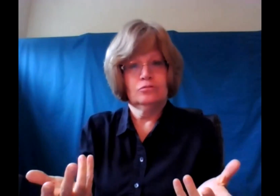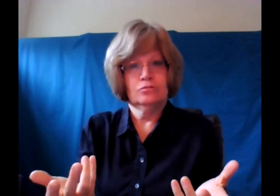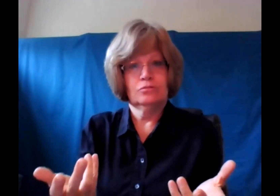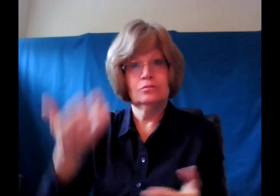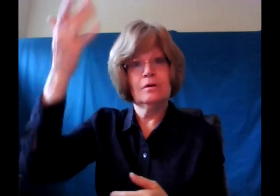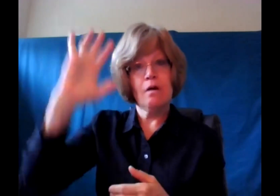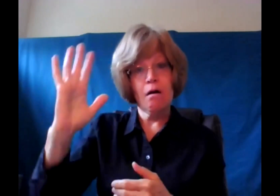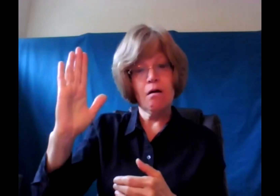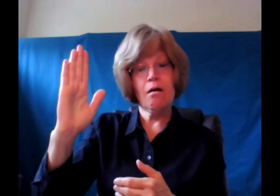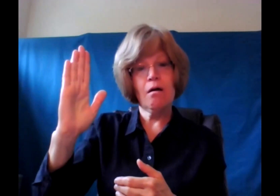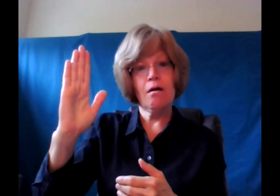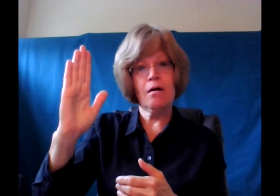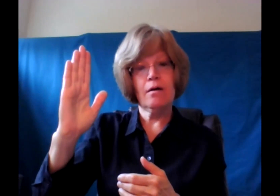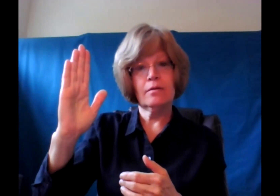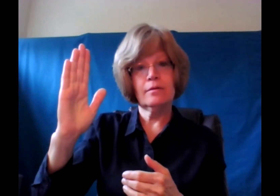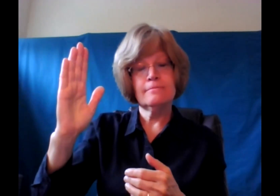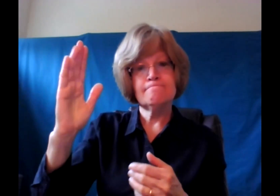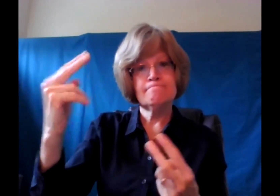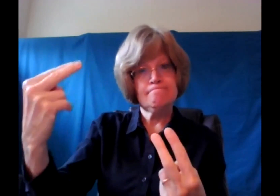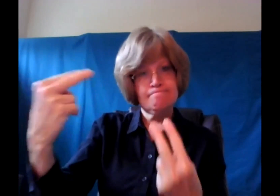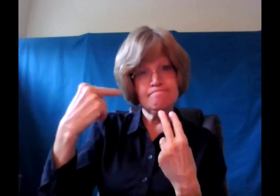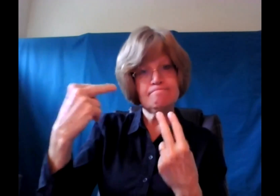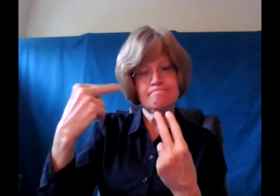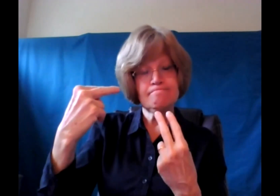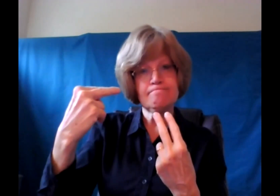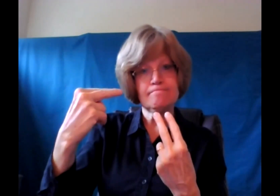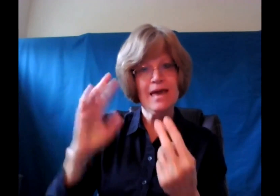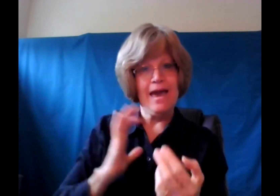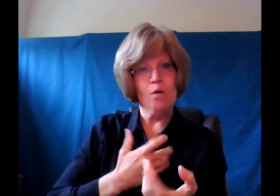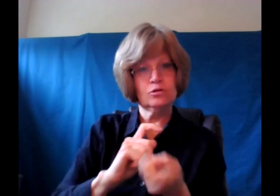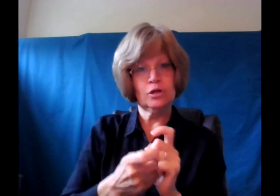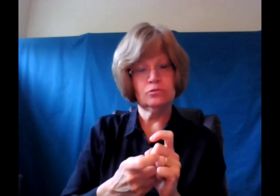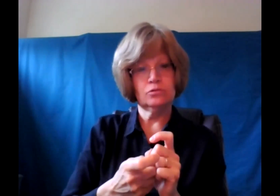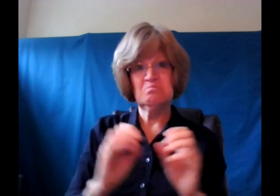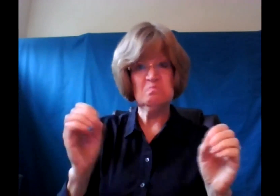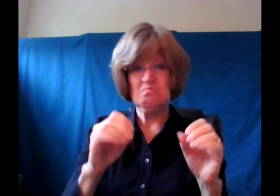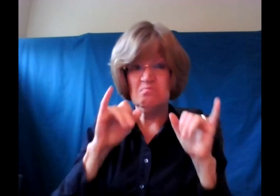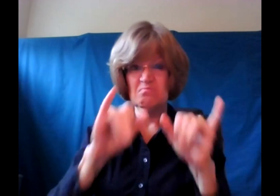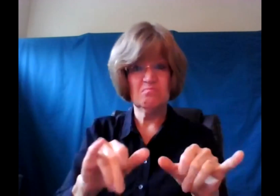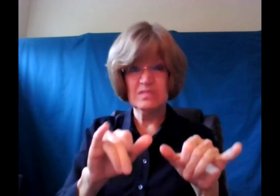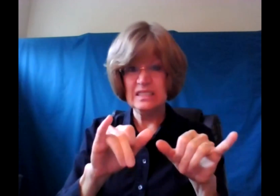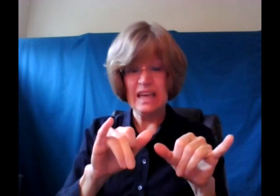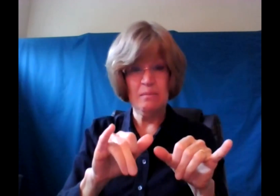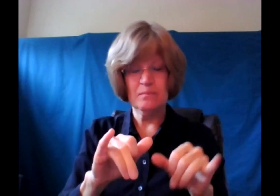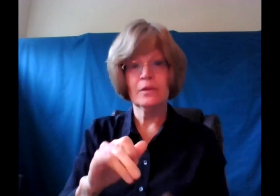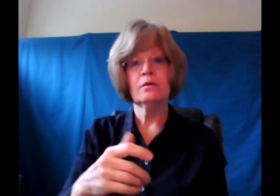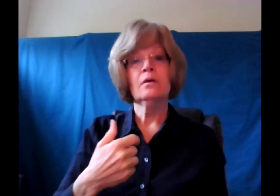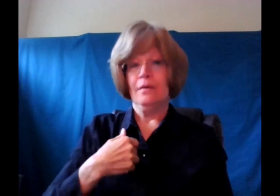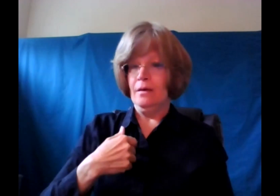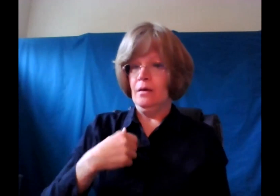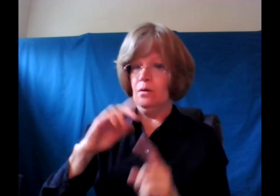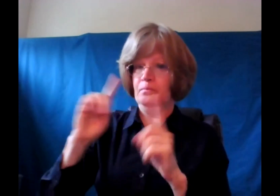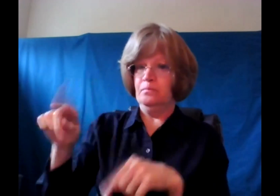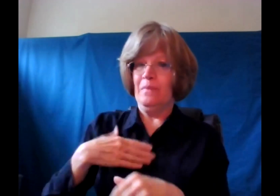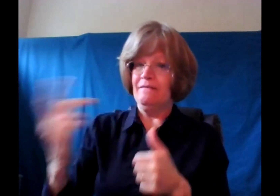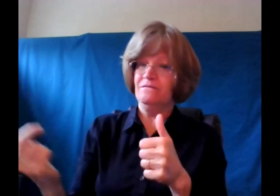God is looking for our change. Nothing remains the same. When I was in my first